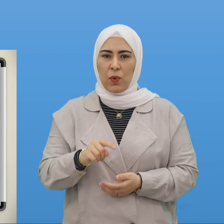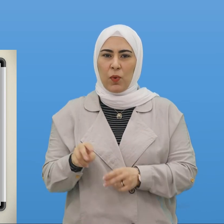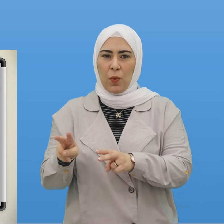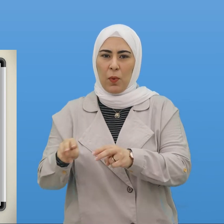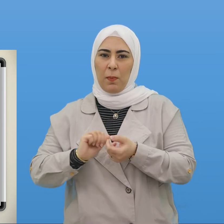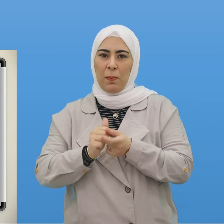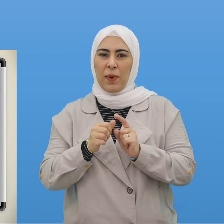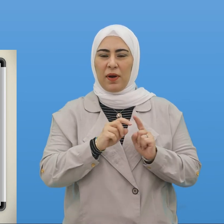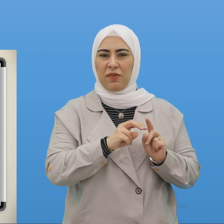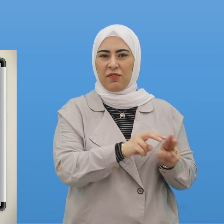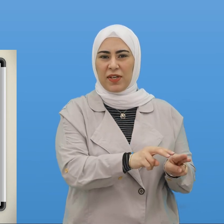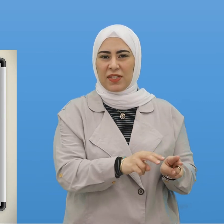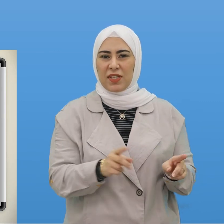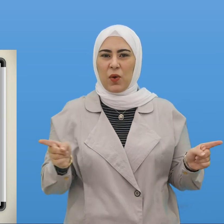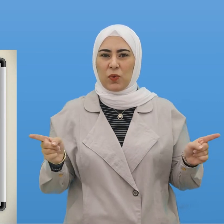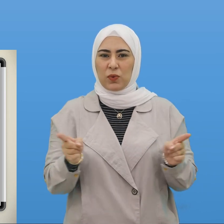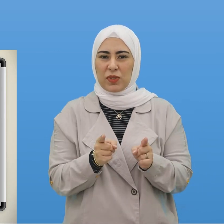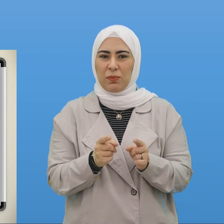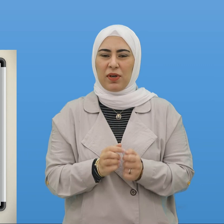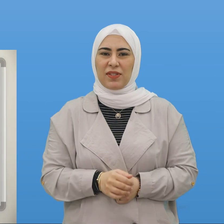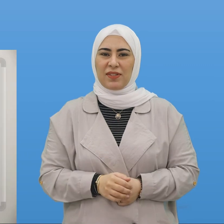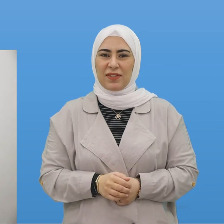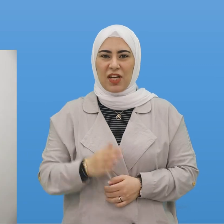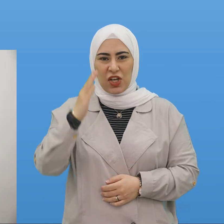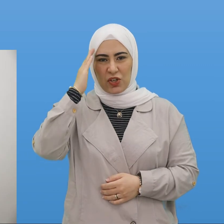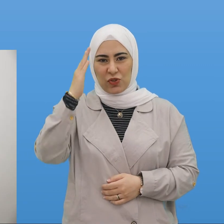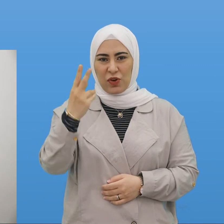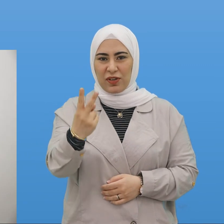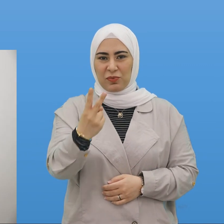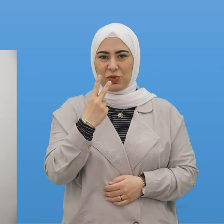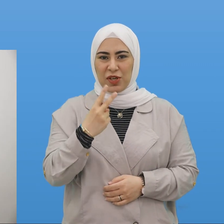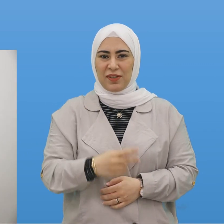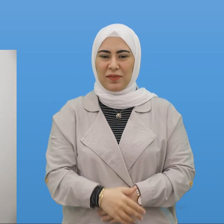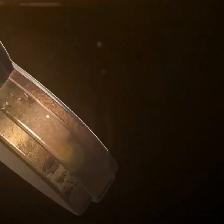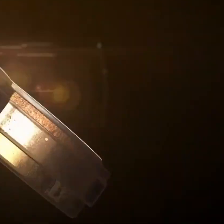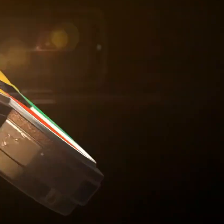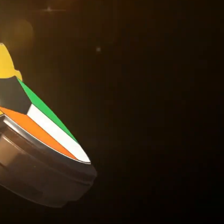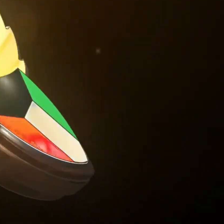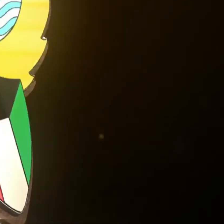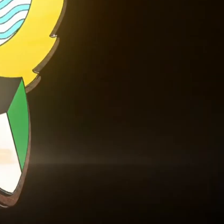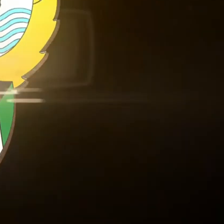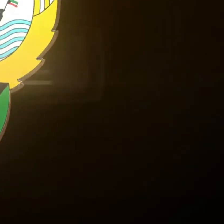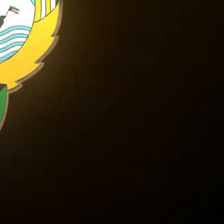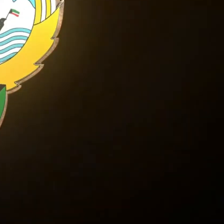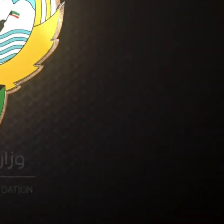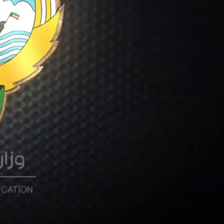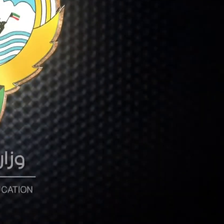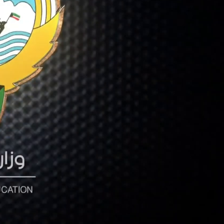paraphrase and summarize a passage. Thank you for watching.